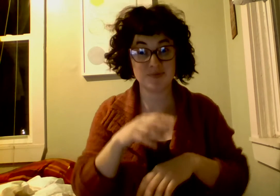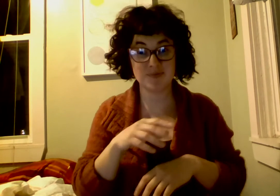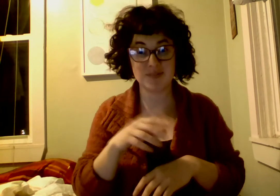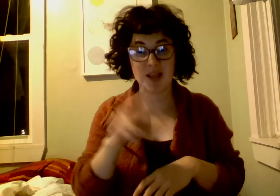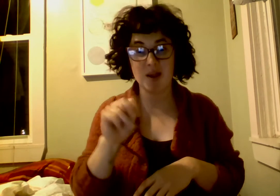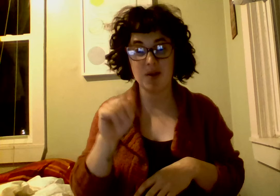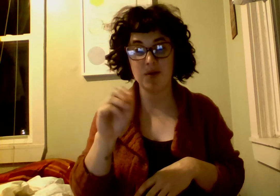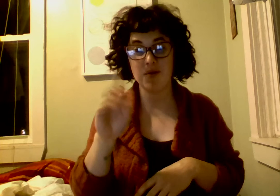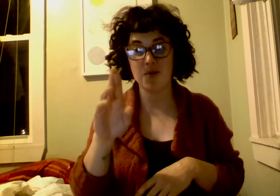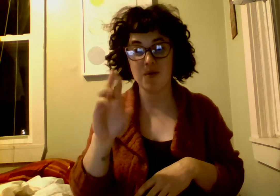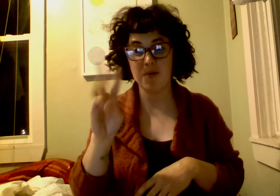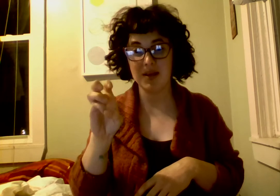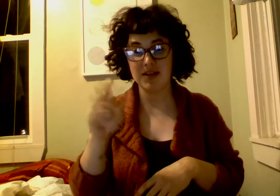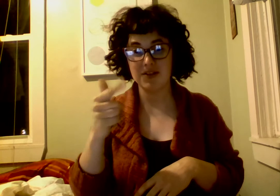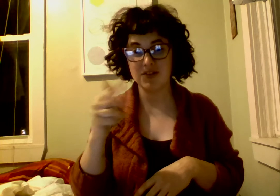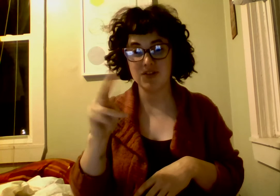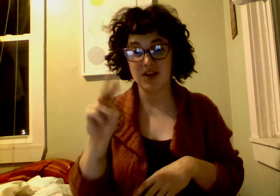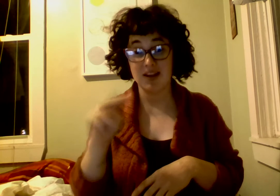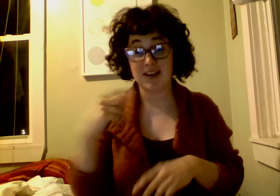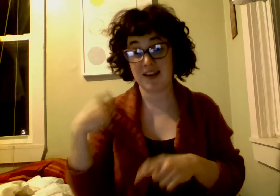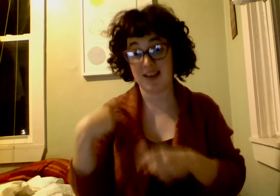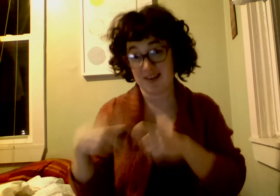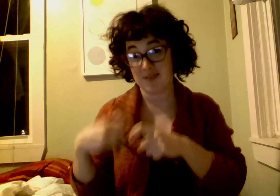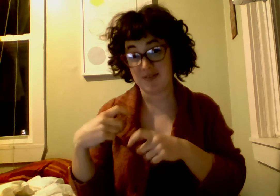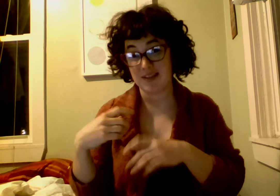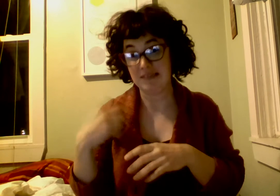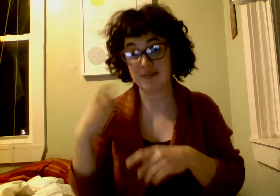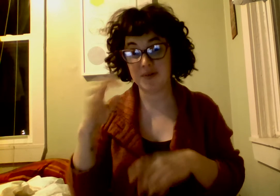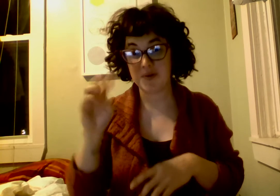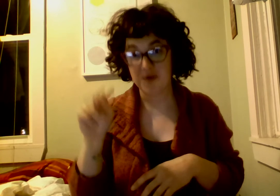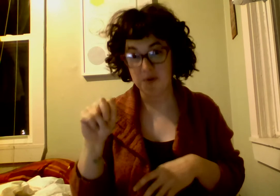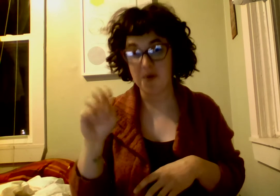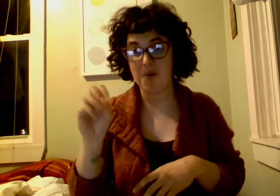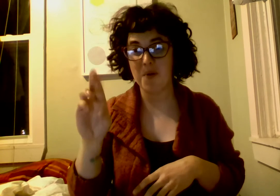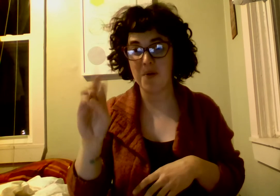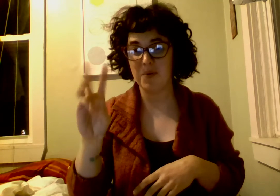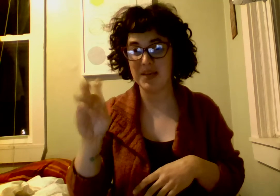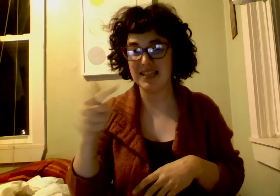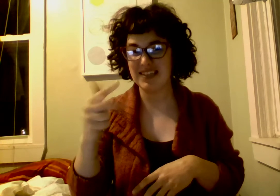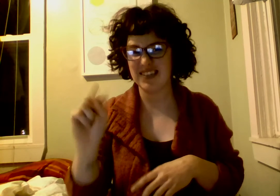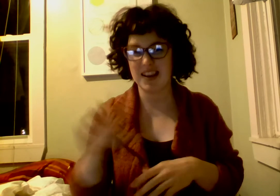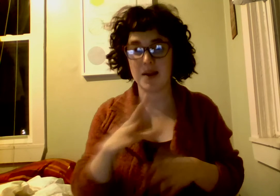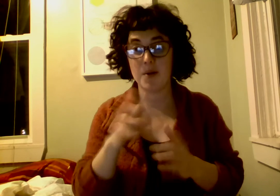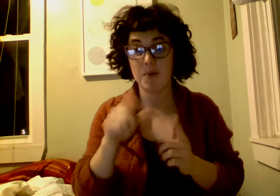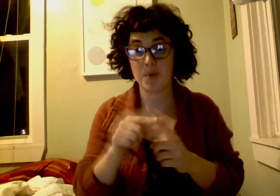Norwegian and means snip, snap, snout. This tale is told out, which you're going to have to learn.